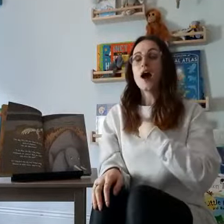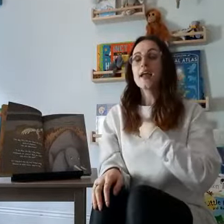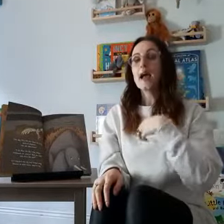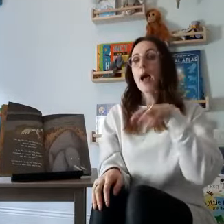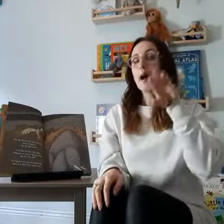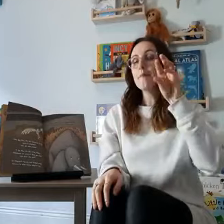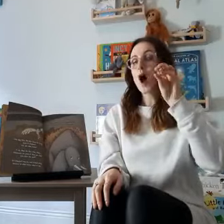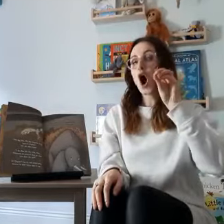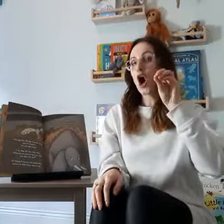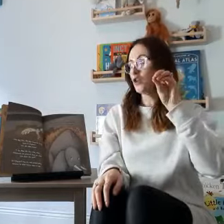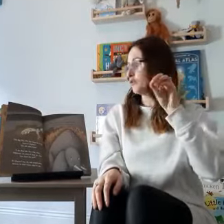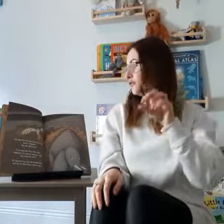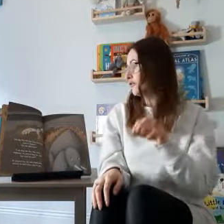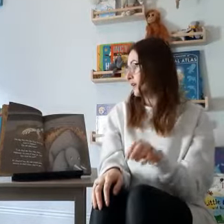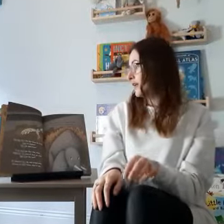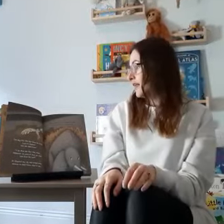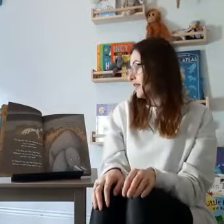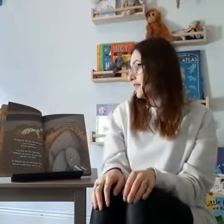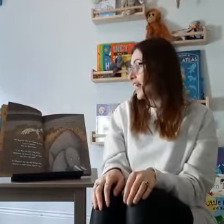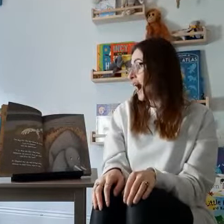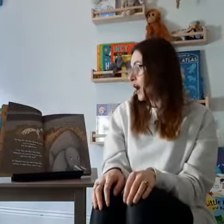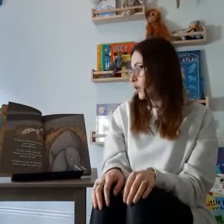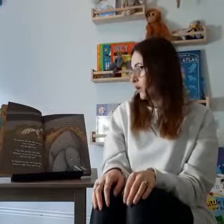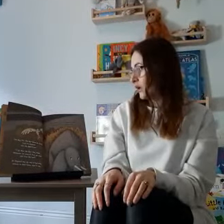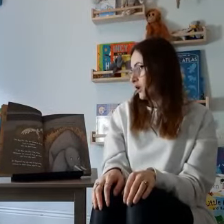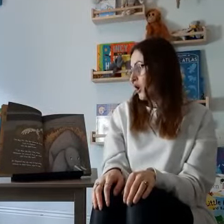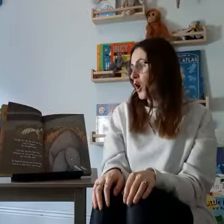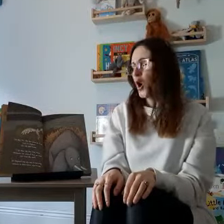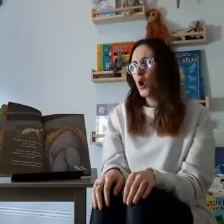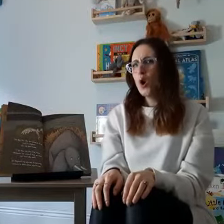I am Olive the Owl.